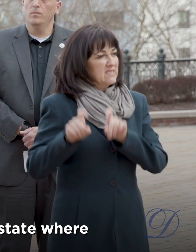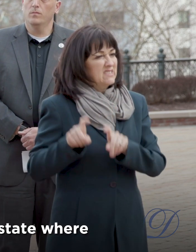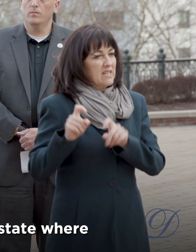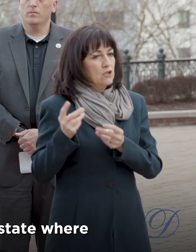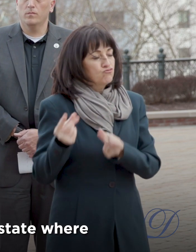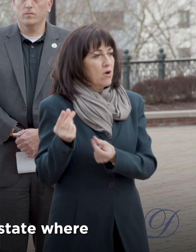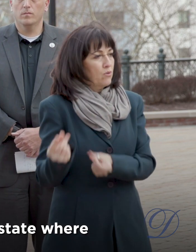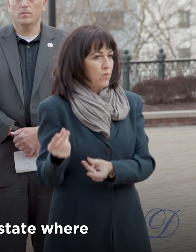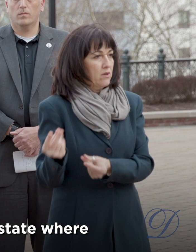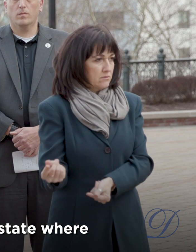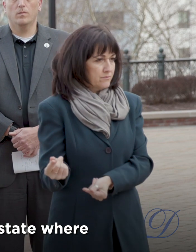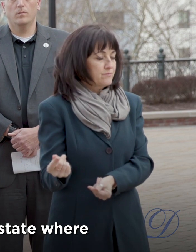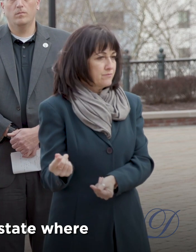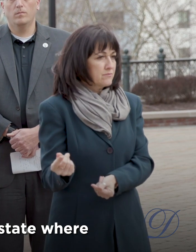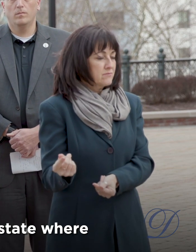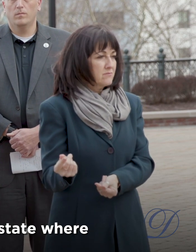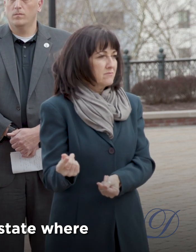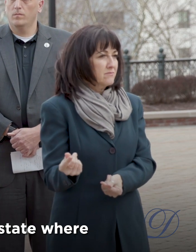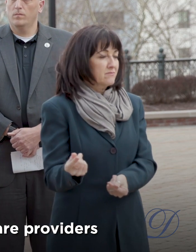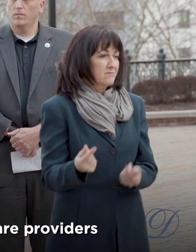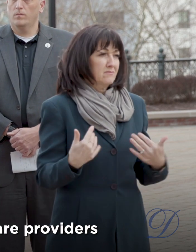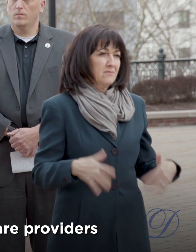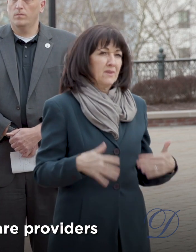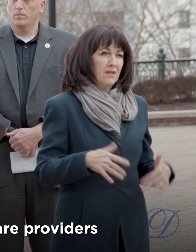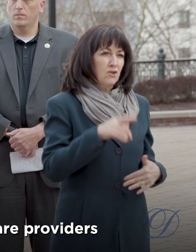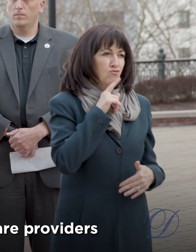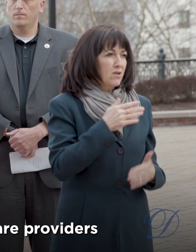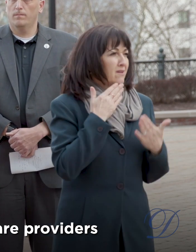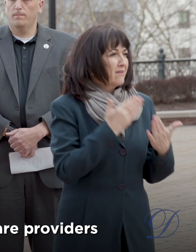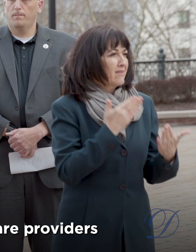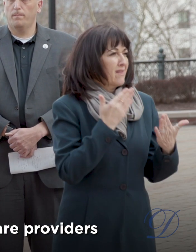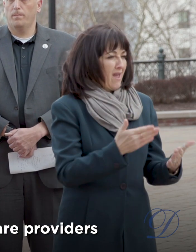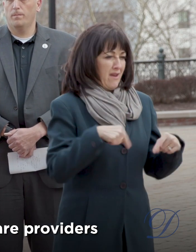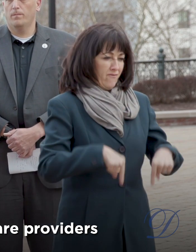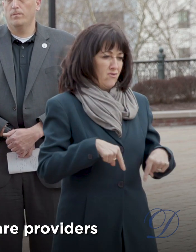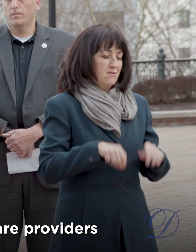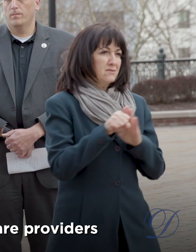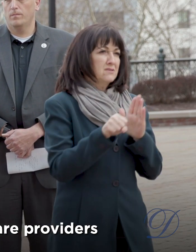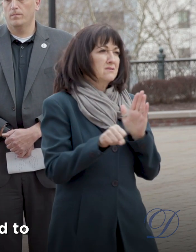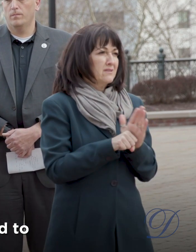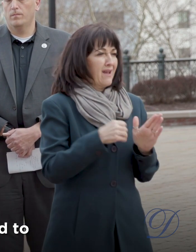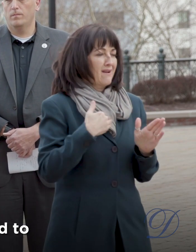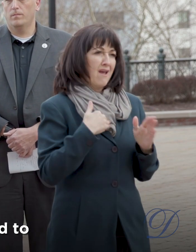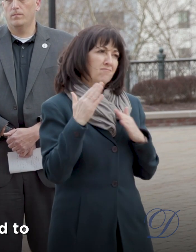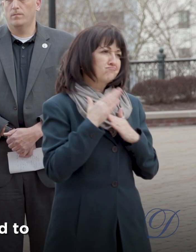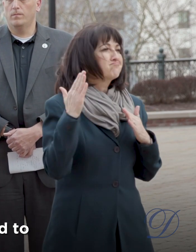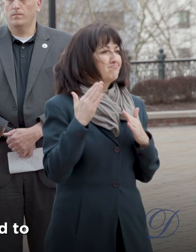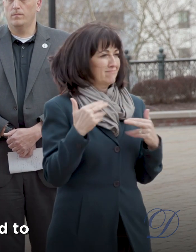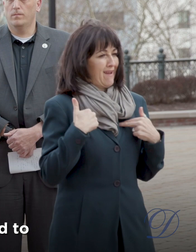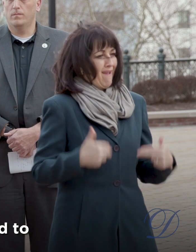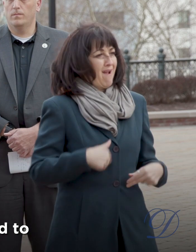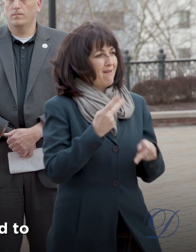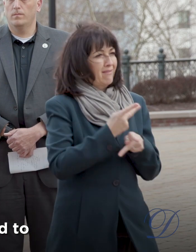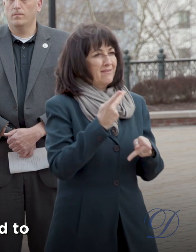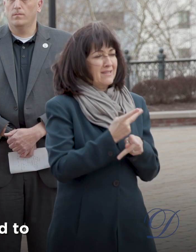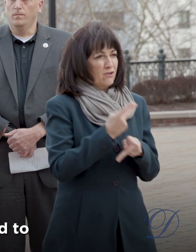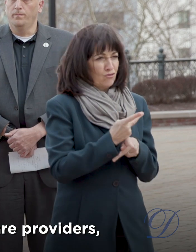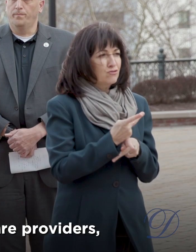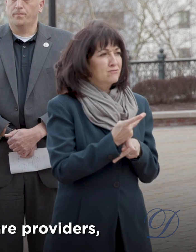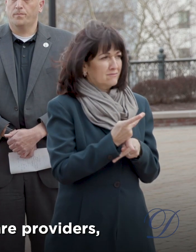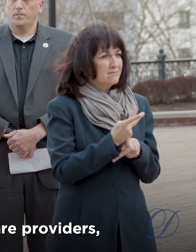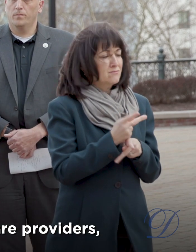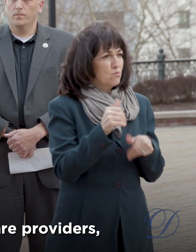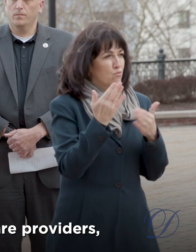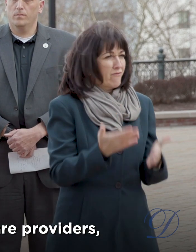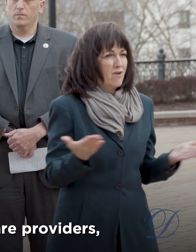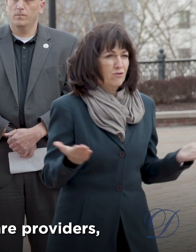We are so grateful to live in a state where we have such amazing healthcare providers, and we are very